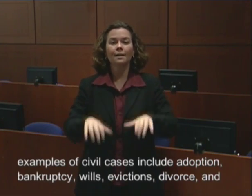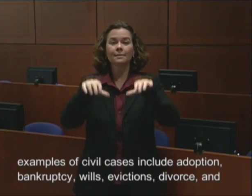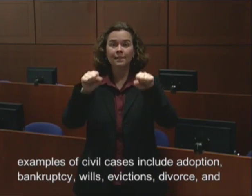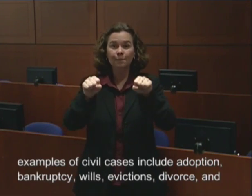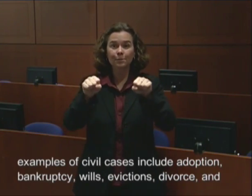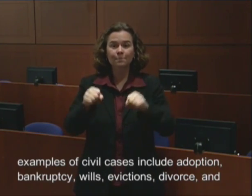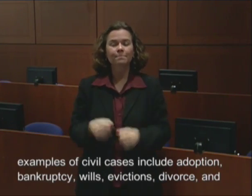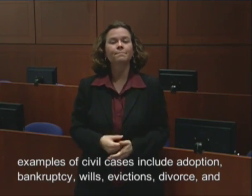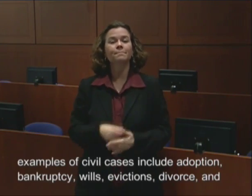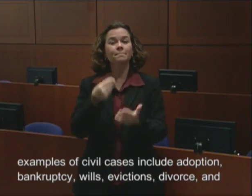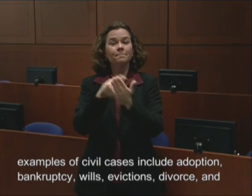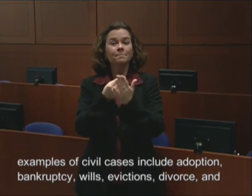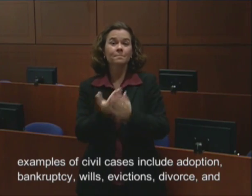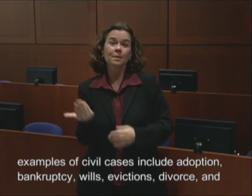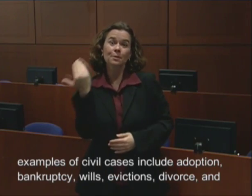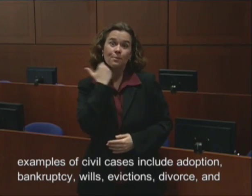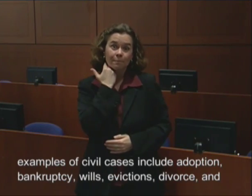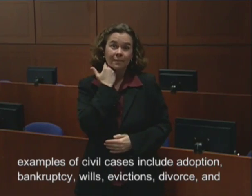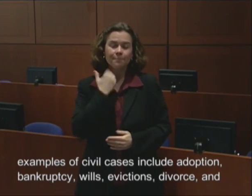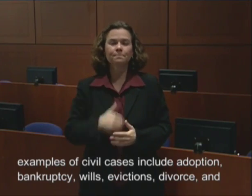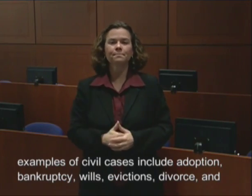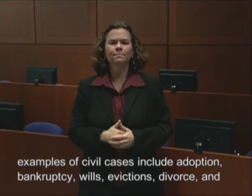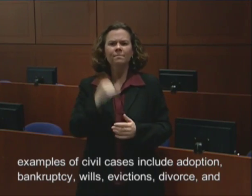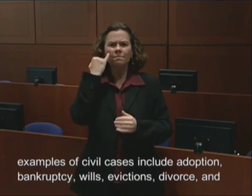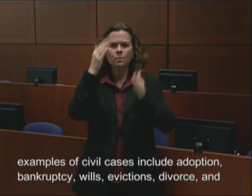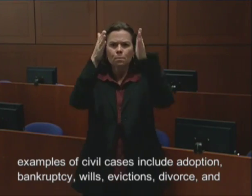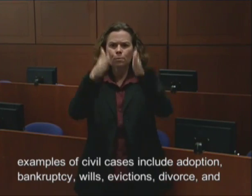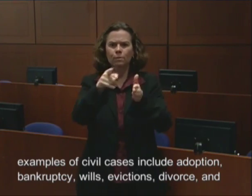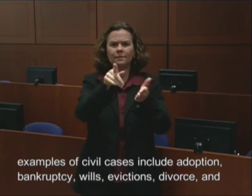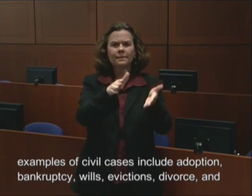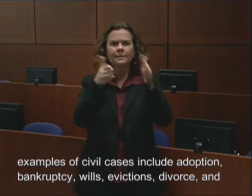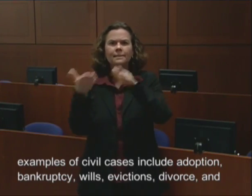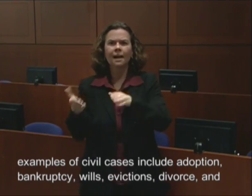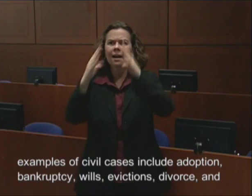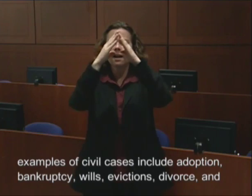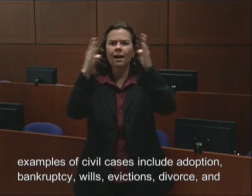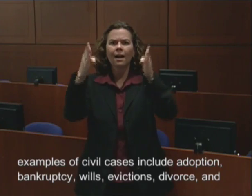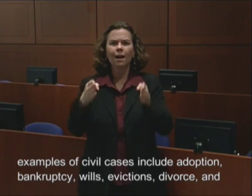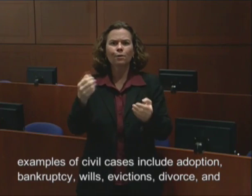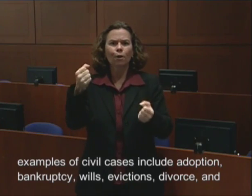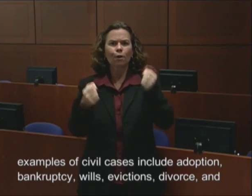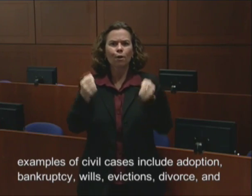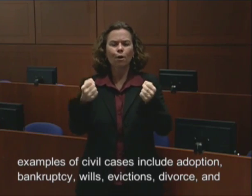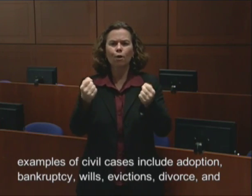adoption, bankruptcy, wills, evictions, divorce, and medical malpractice.